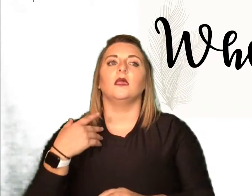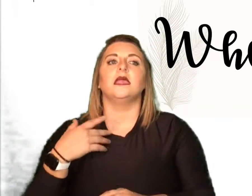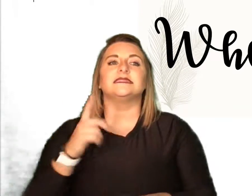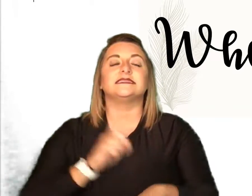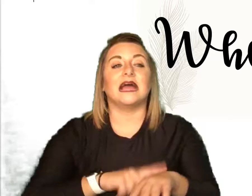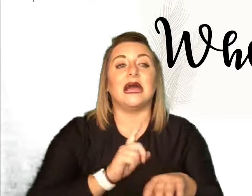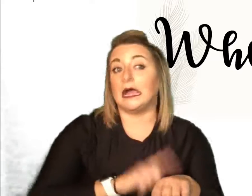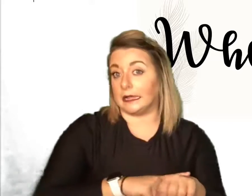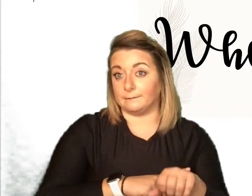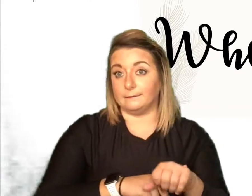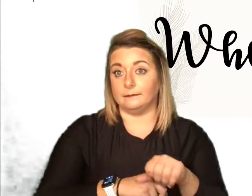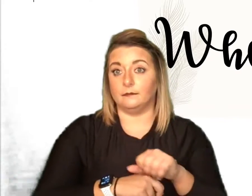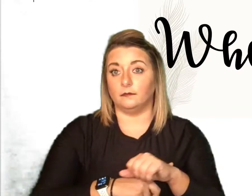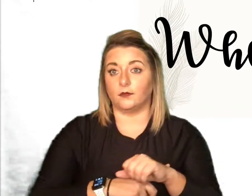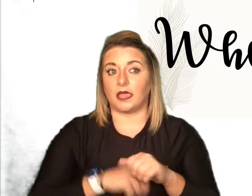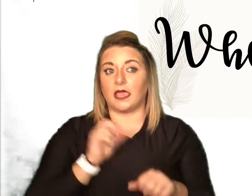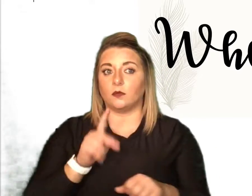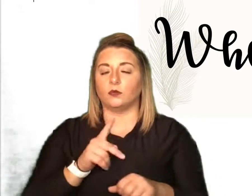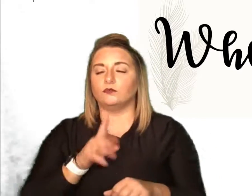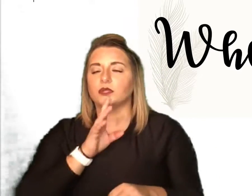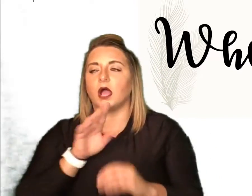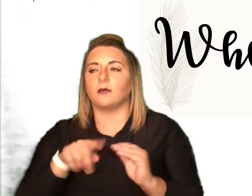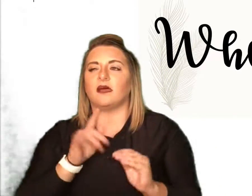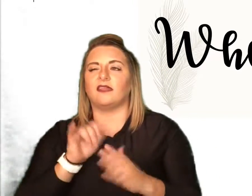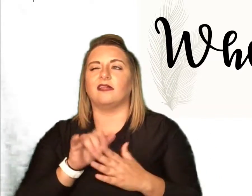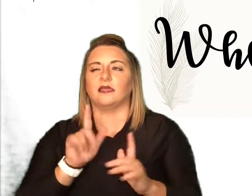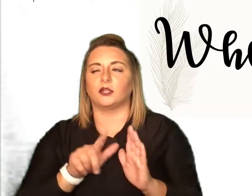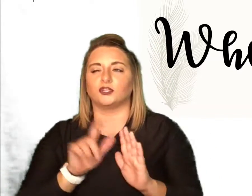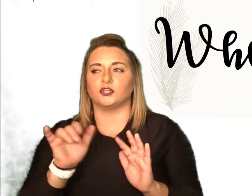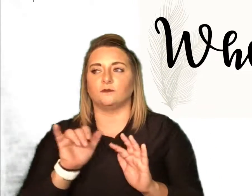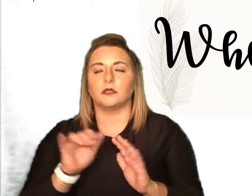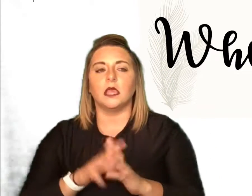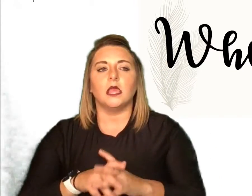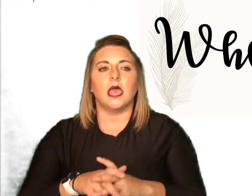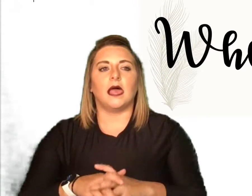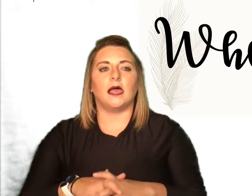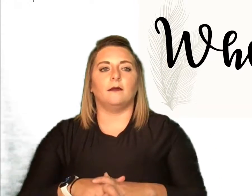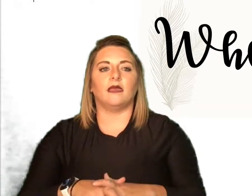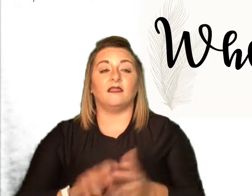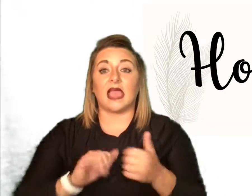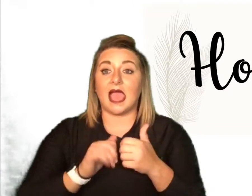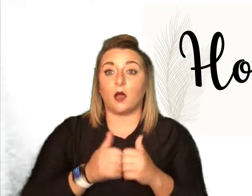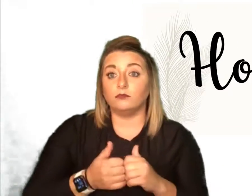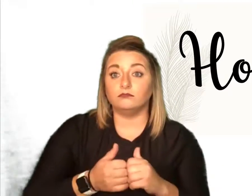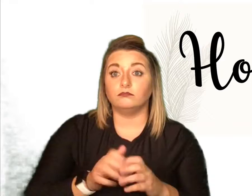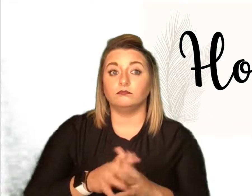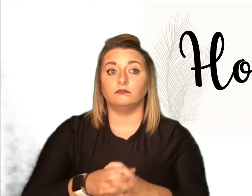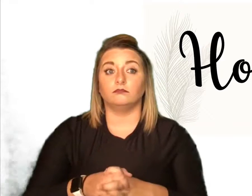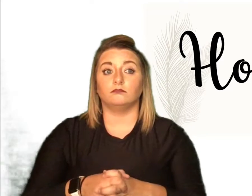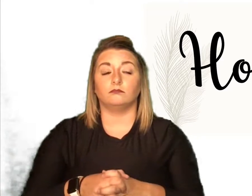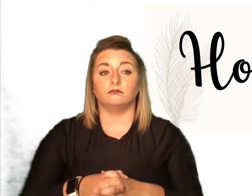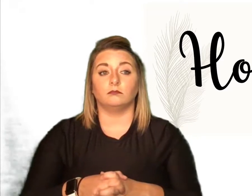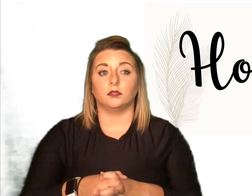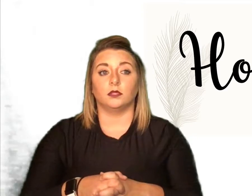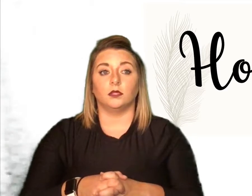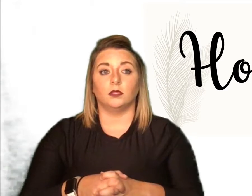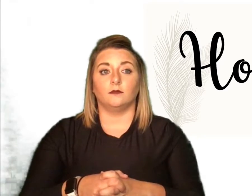month? It's a time, okay? And we'll talk about that later too. And then how?